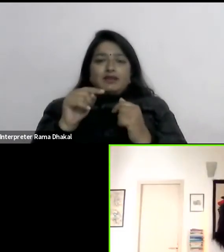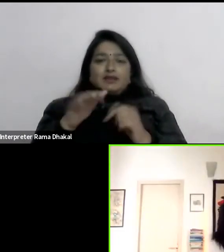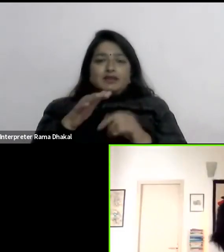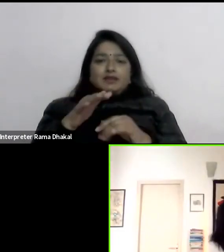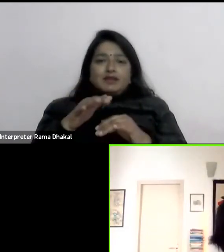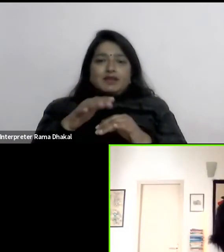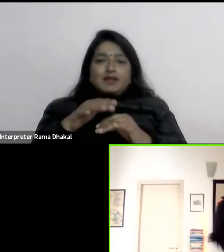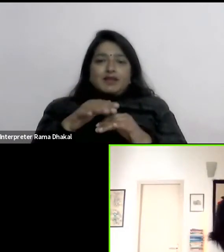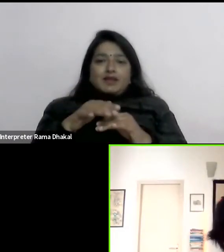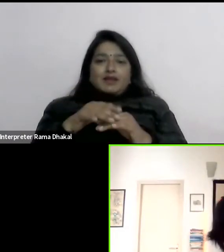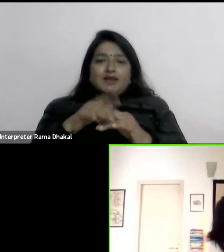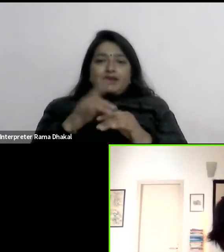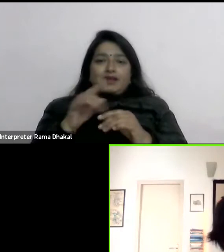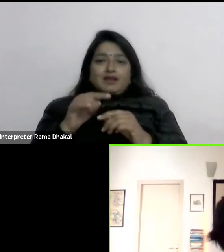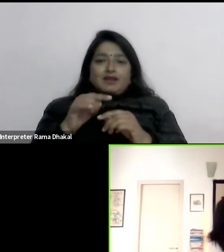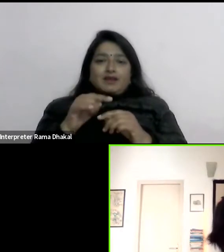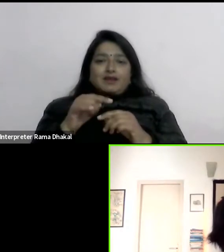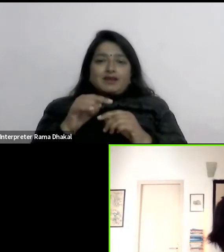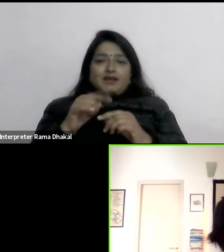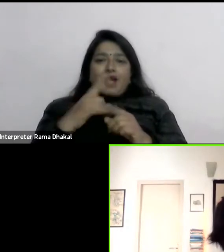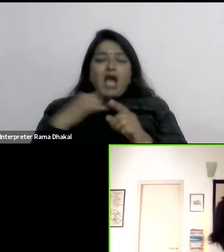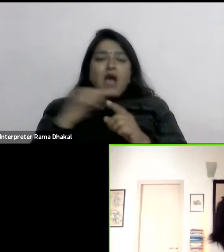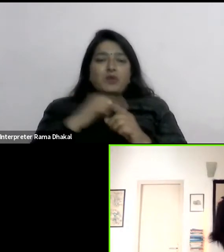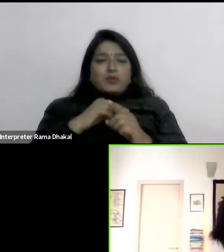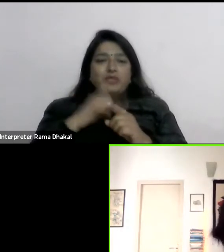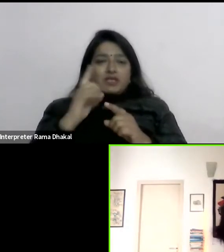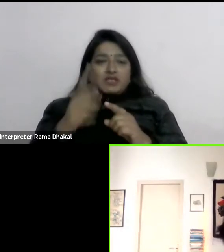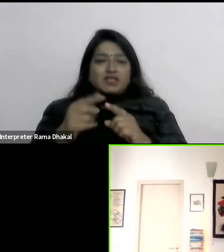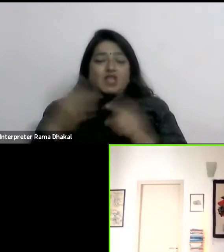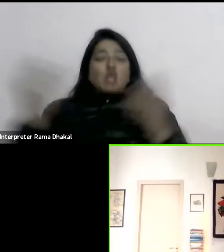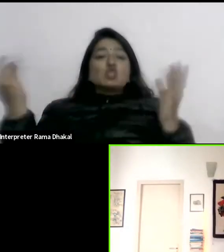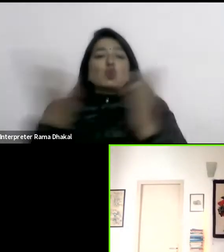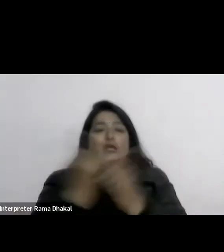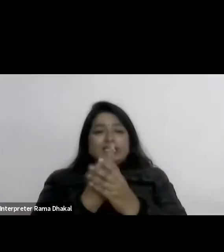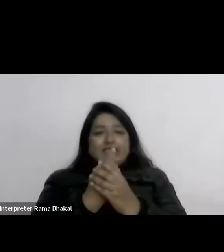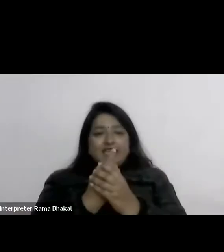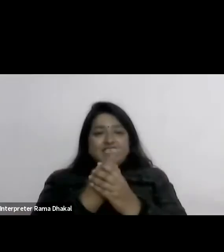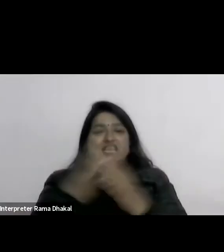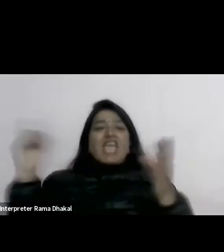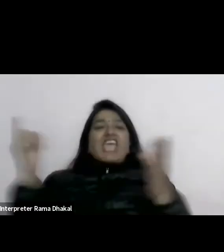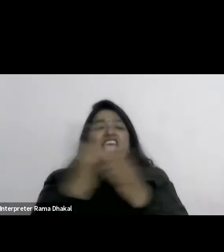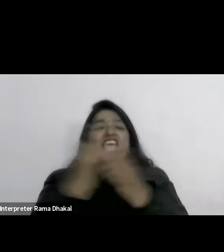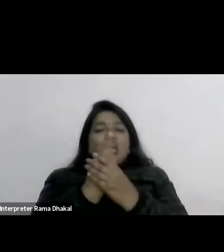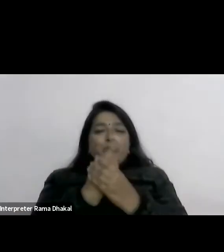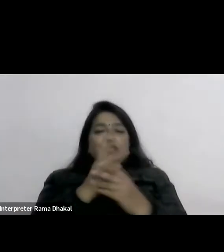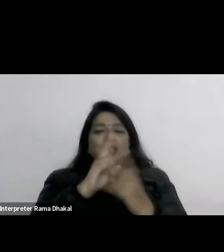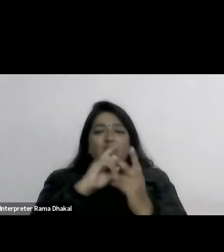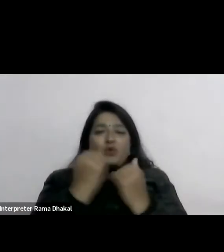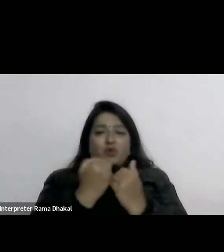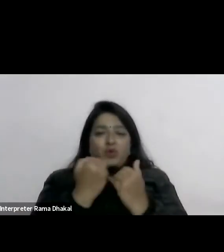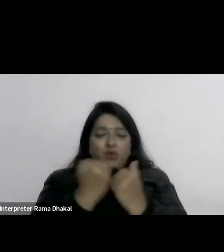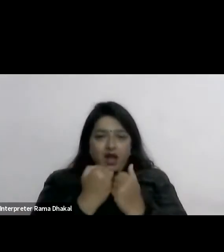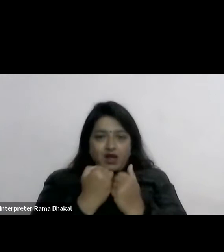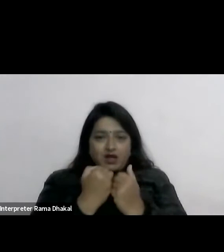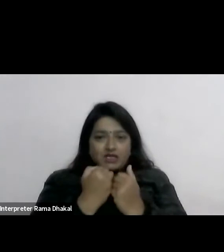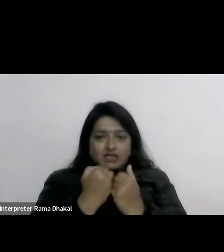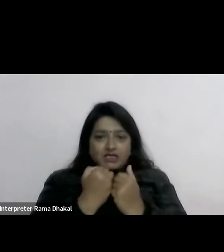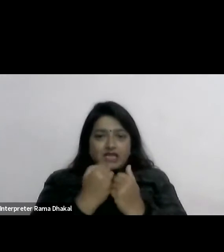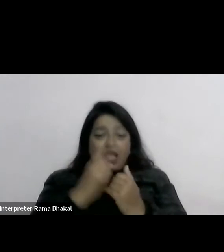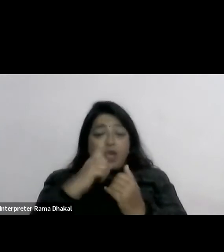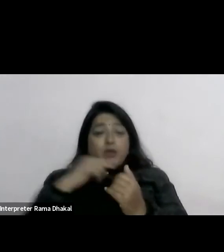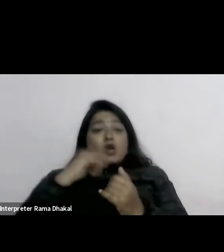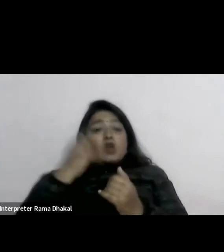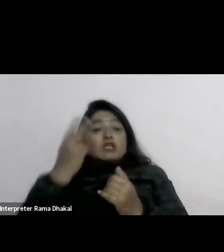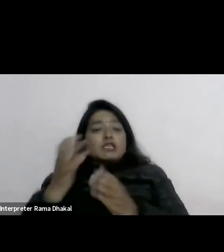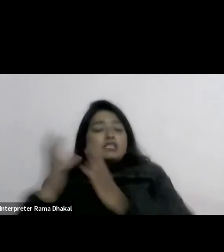it's always a meeting like this where we can kind of constantly talk about solidarity and how that's such an intrinsic part of accountability, even when